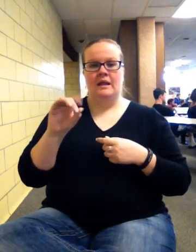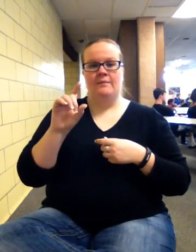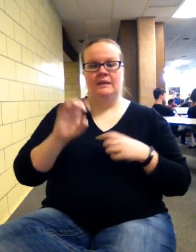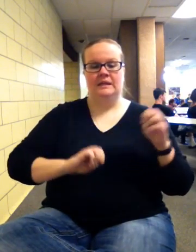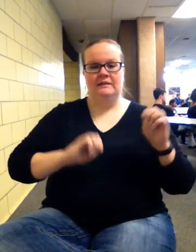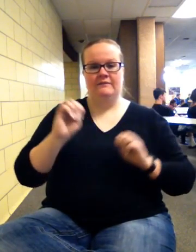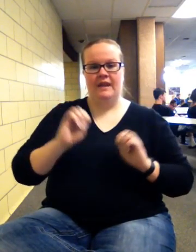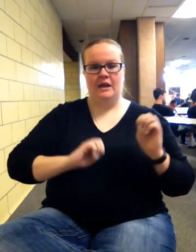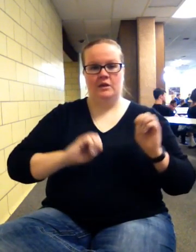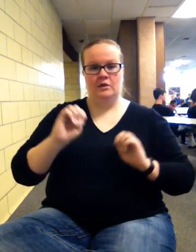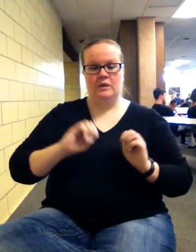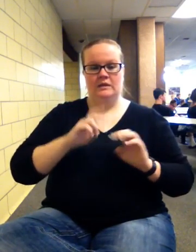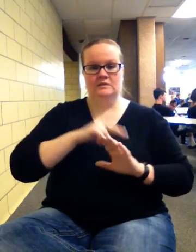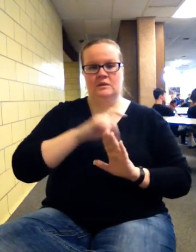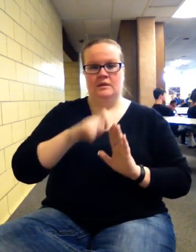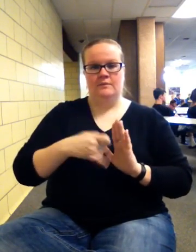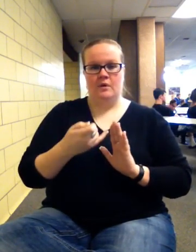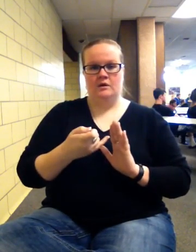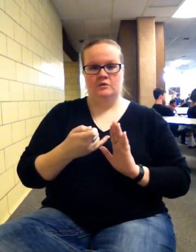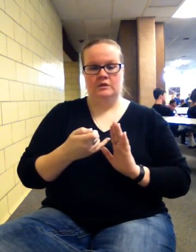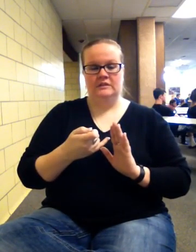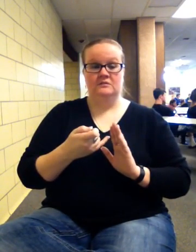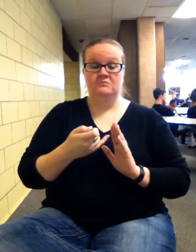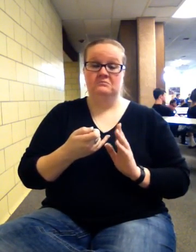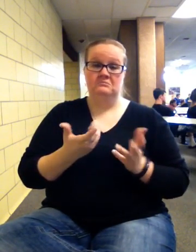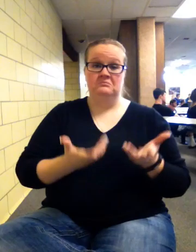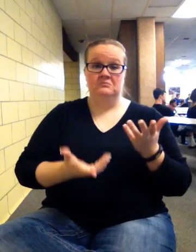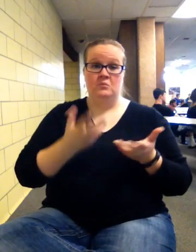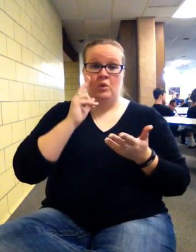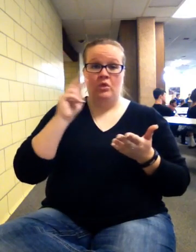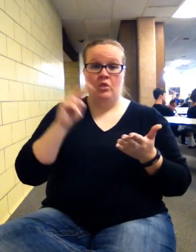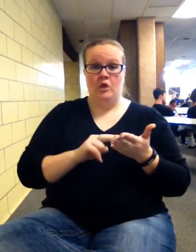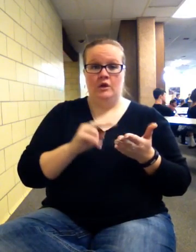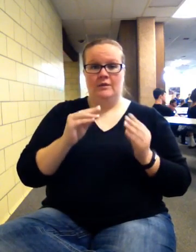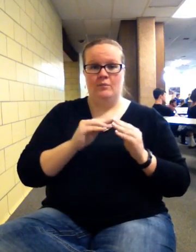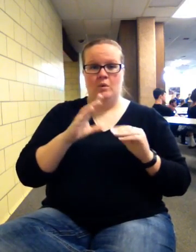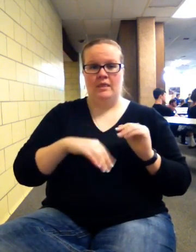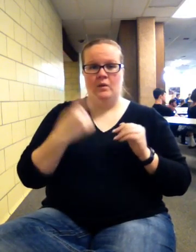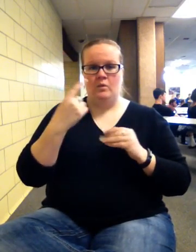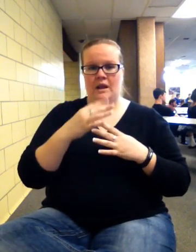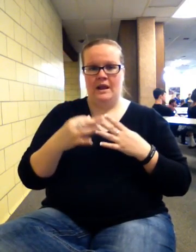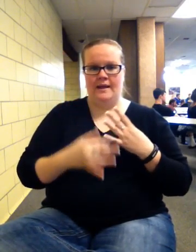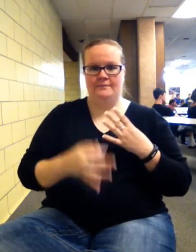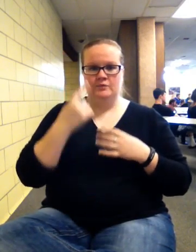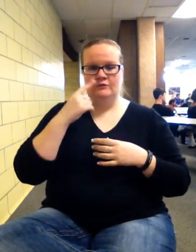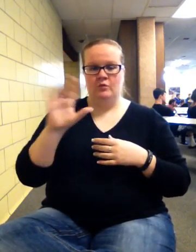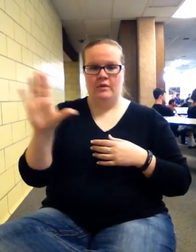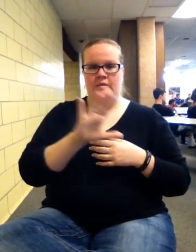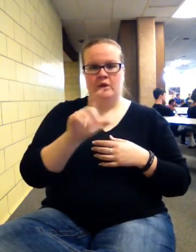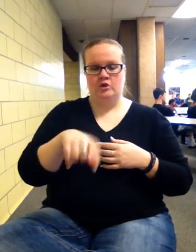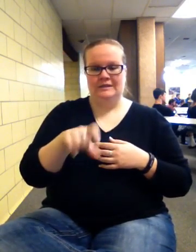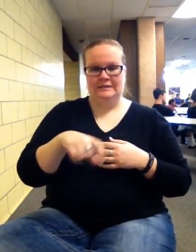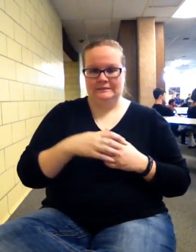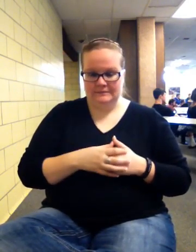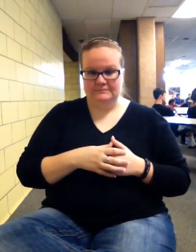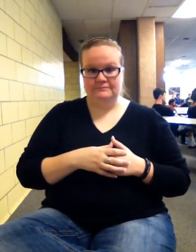a project, chances are they're going to look at more than one option for their needs. Kind of just like if you go out and buy